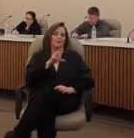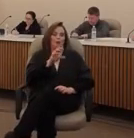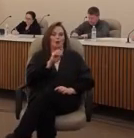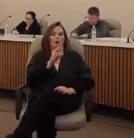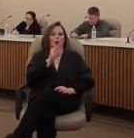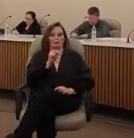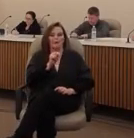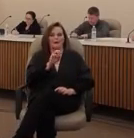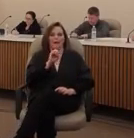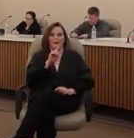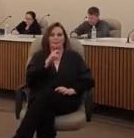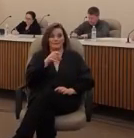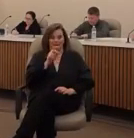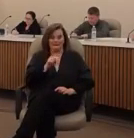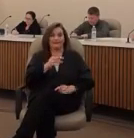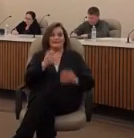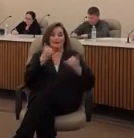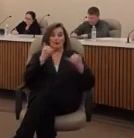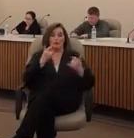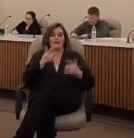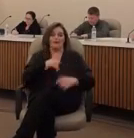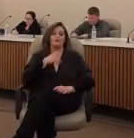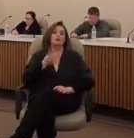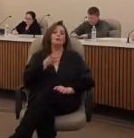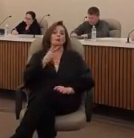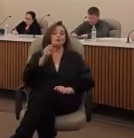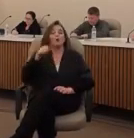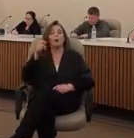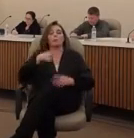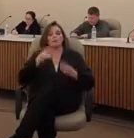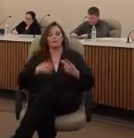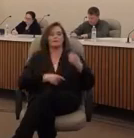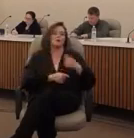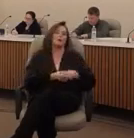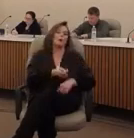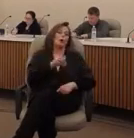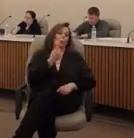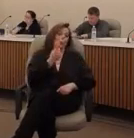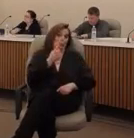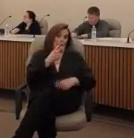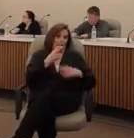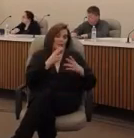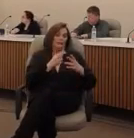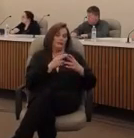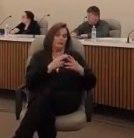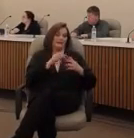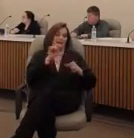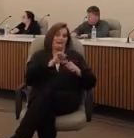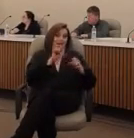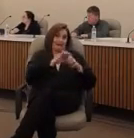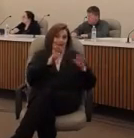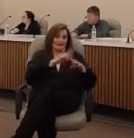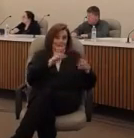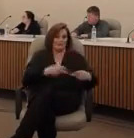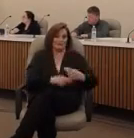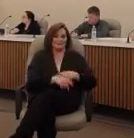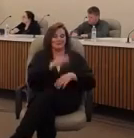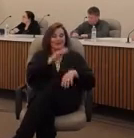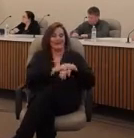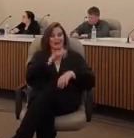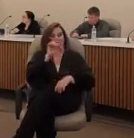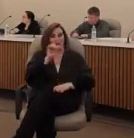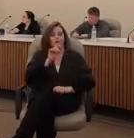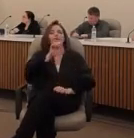locations currently in the city of Rochester. One is on Lyle Avenue and the other is on Emerson Street. I will tell you, I spoke